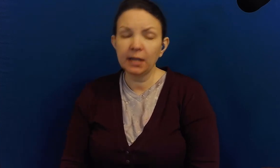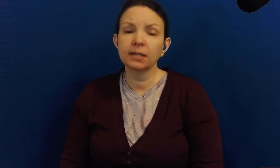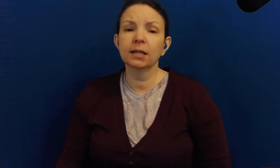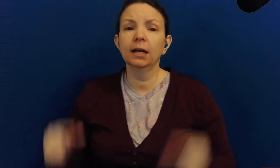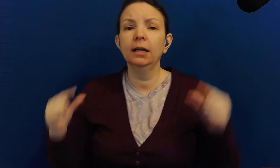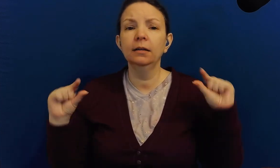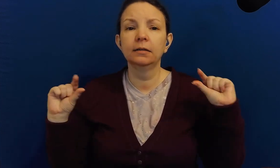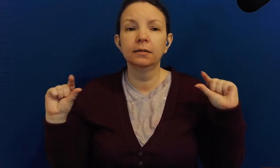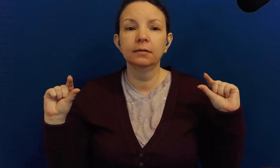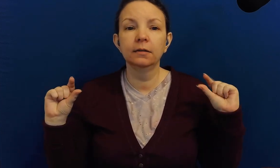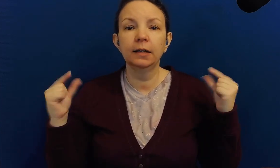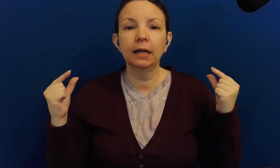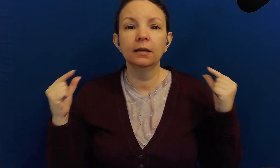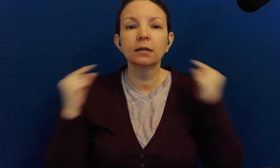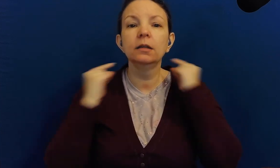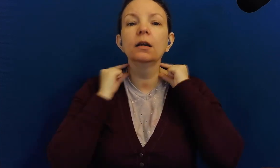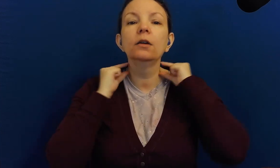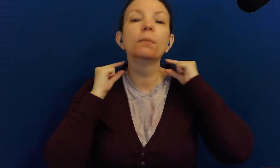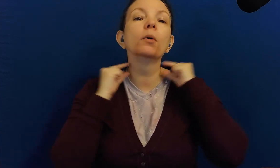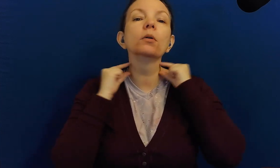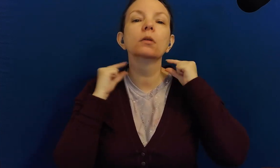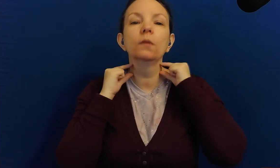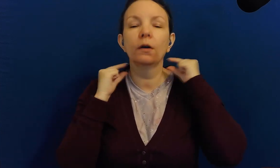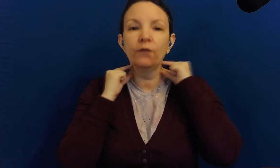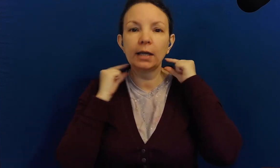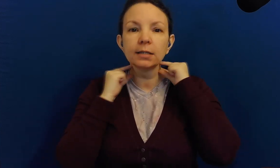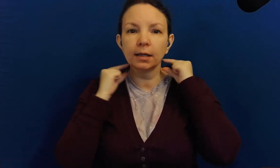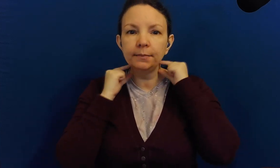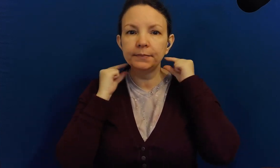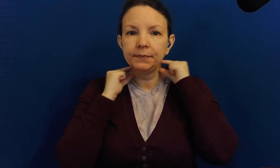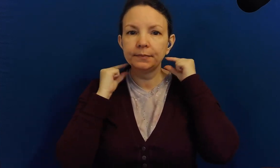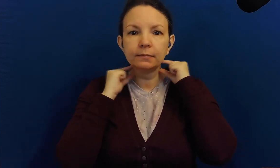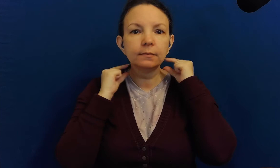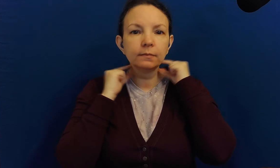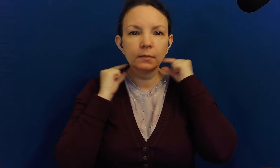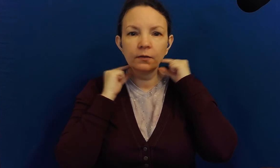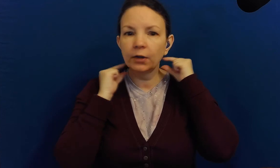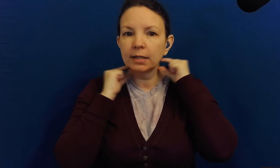Frankenstein. You take this and you get your bolts and you go Frankenstein. Frankenstein.